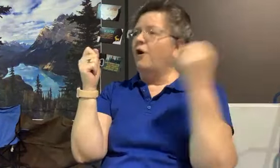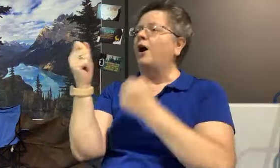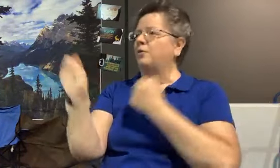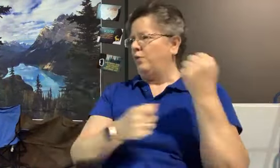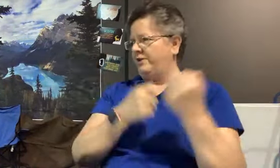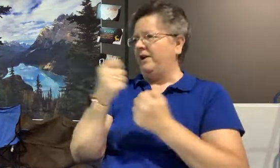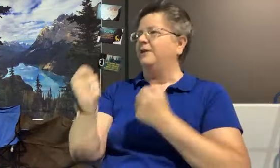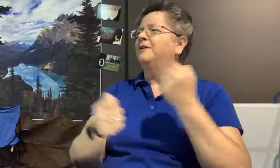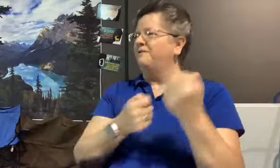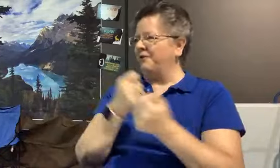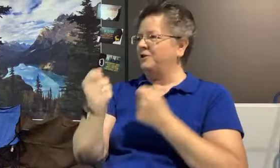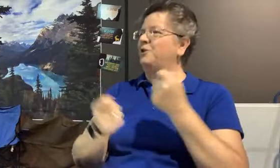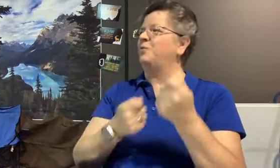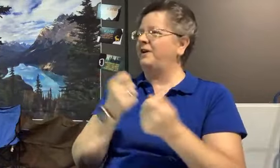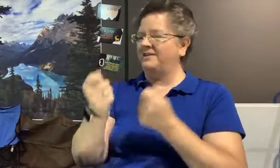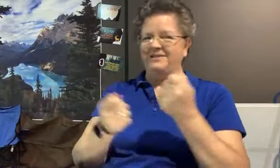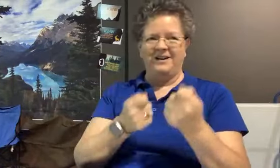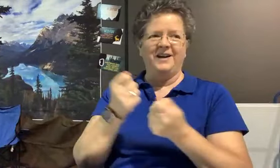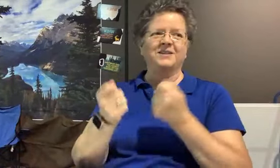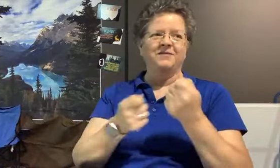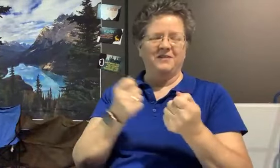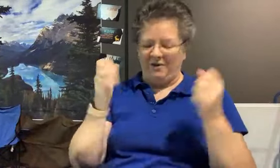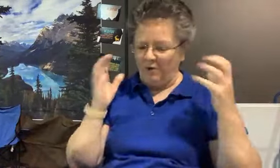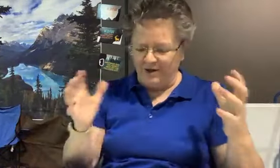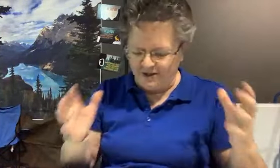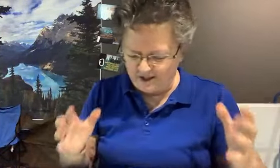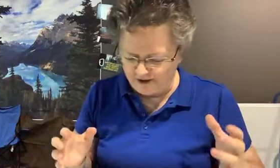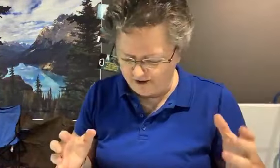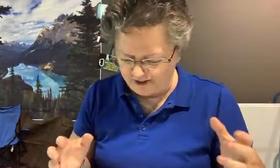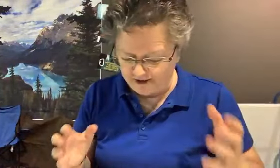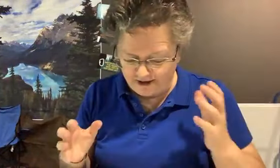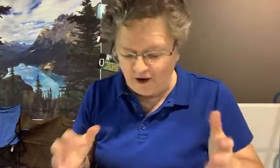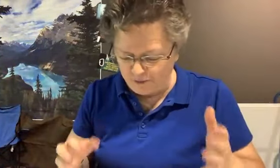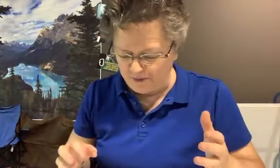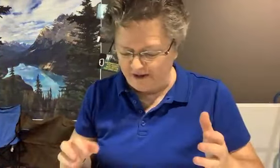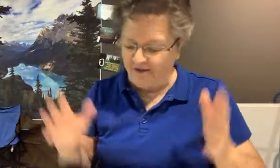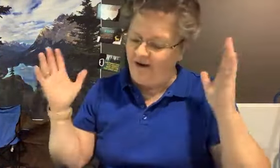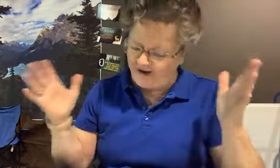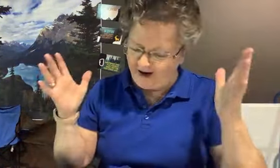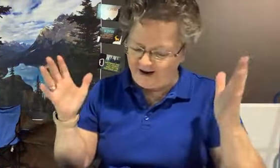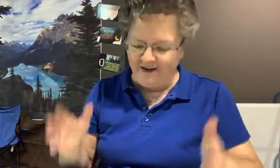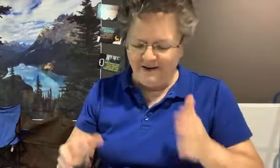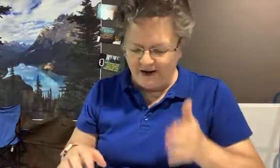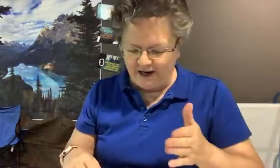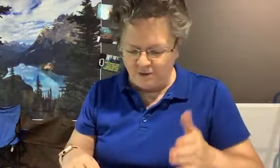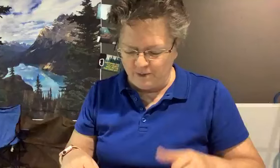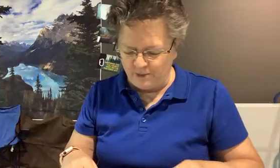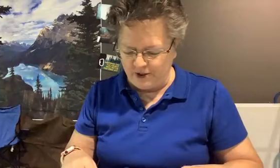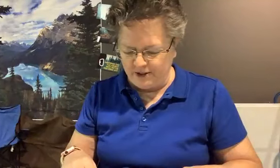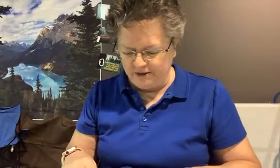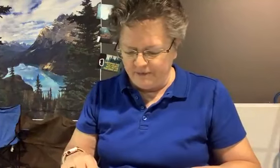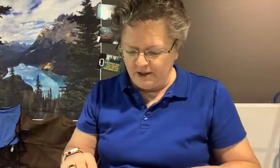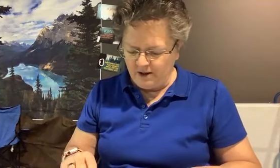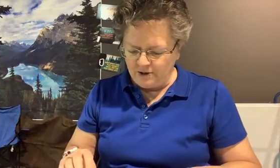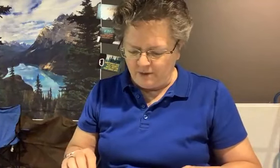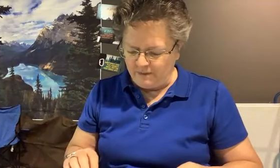I've just fought with it for 2 weeks. And as I wanted to tell you the things that helped me go, okay, I got to remember this. So